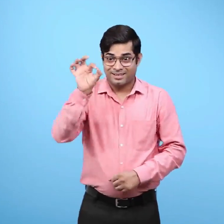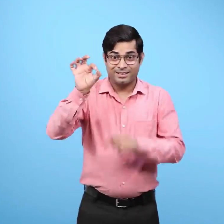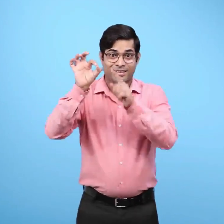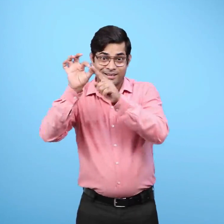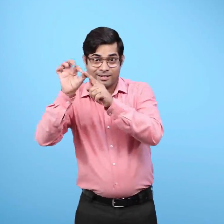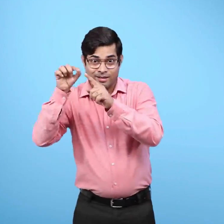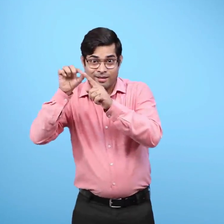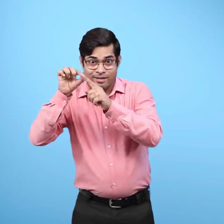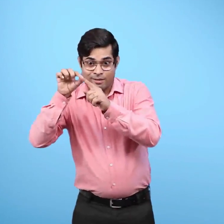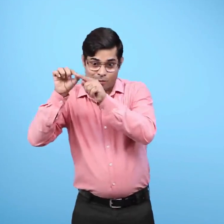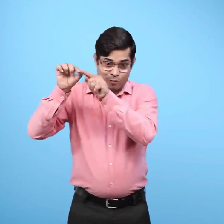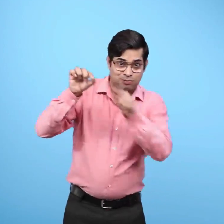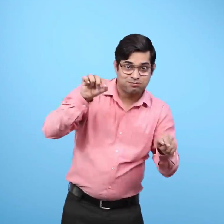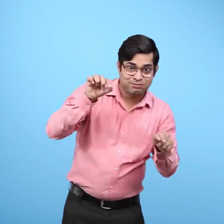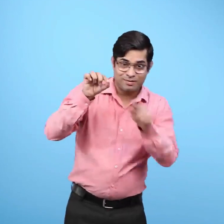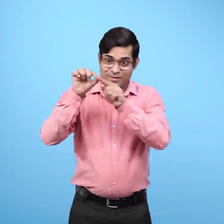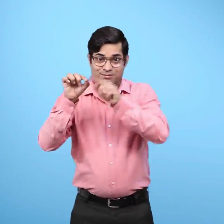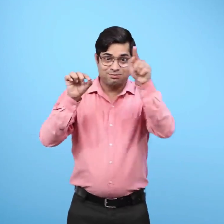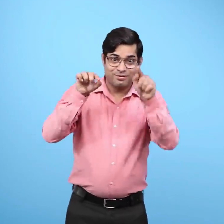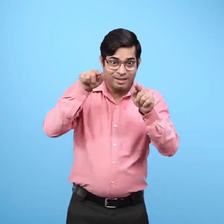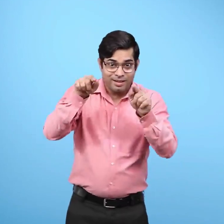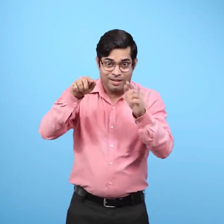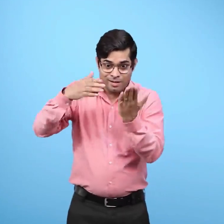"My angle dance shows the way."